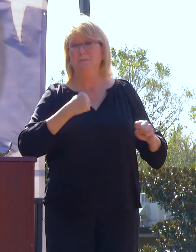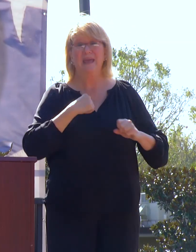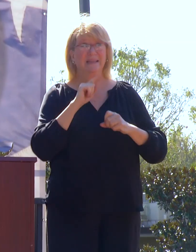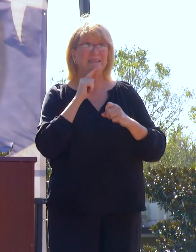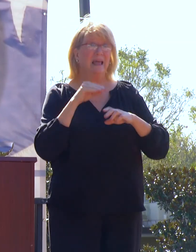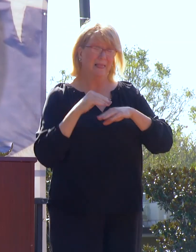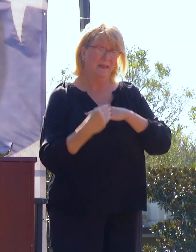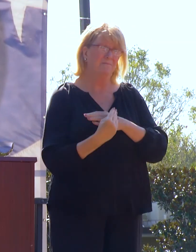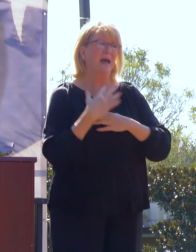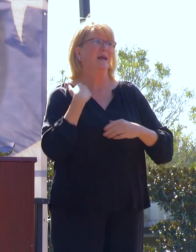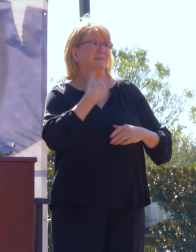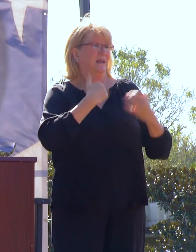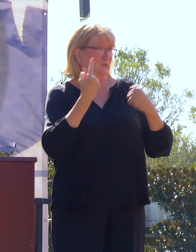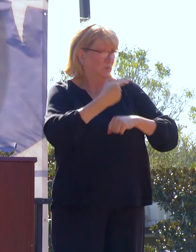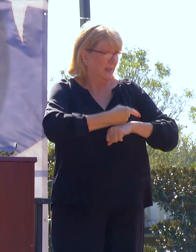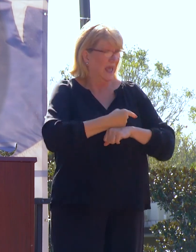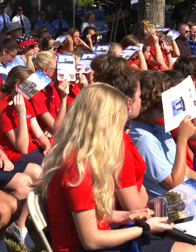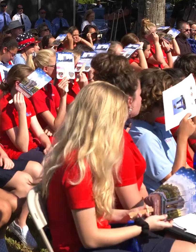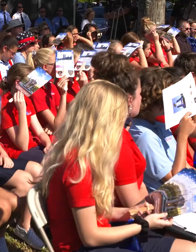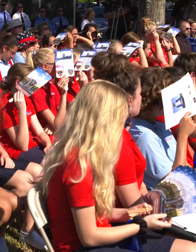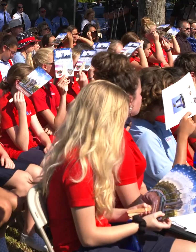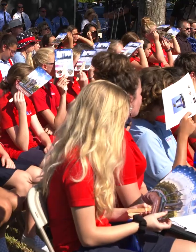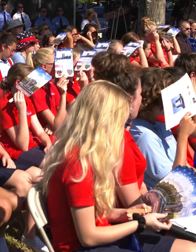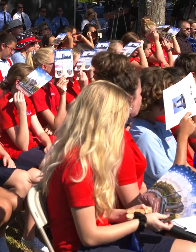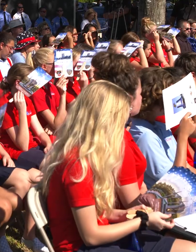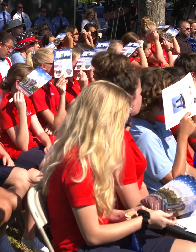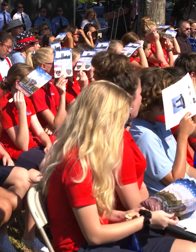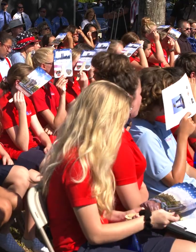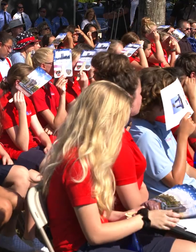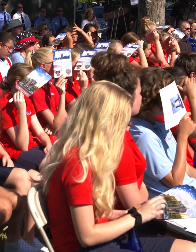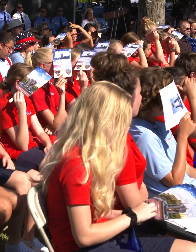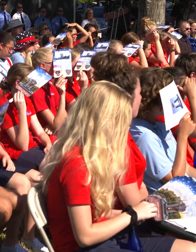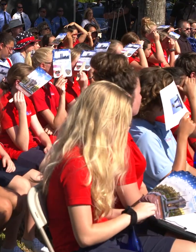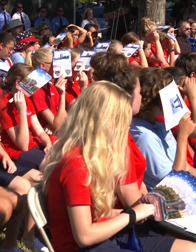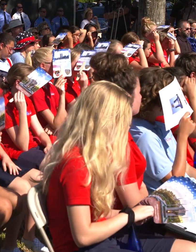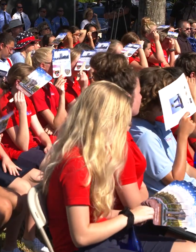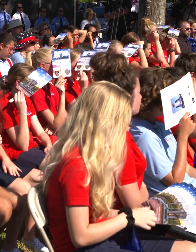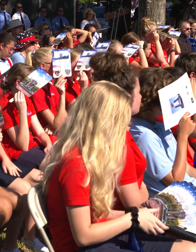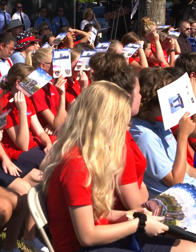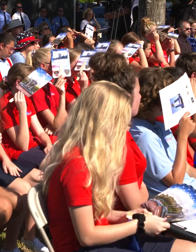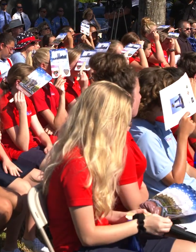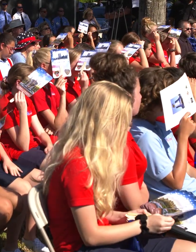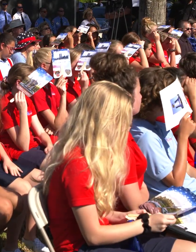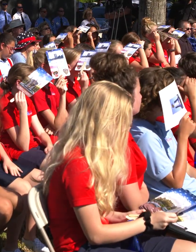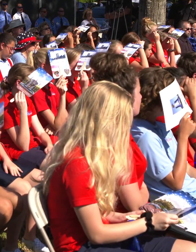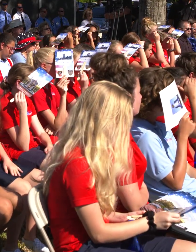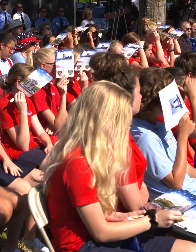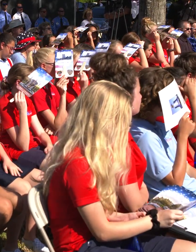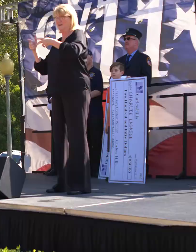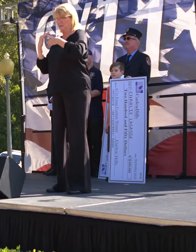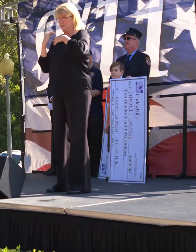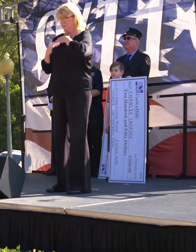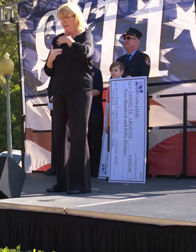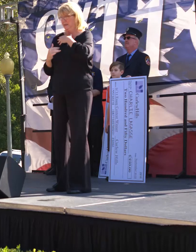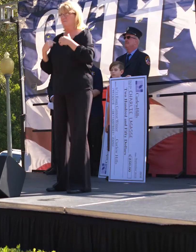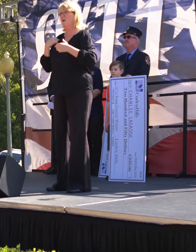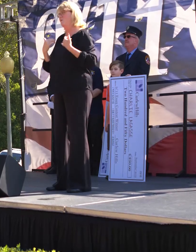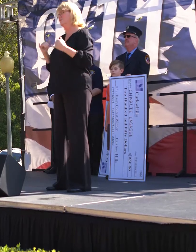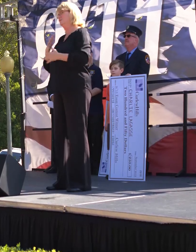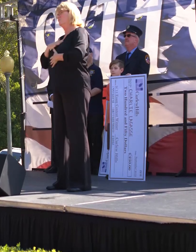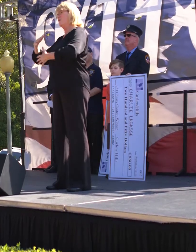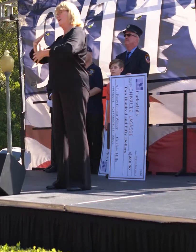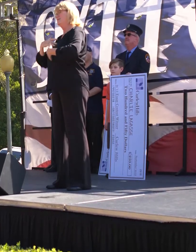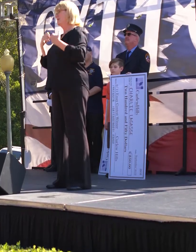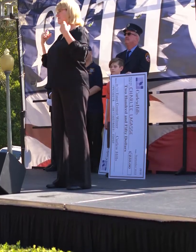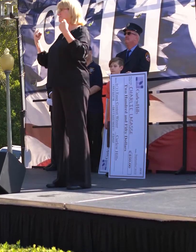today, but as proof that America is great and we can overcome even the biggest form of terrorism. The terrorists may have left us bleeding, but we are still